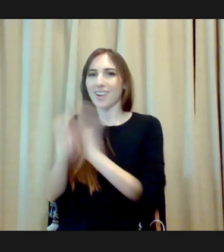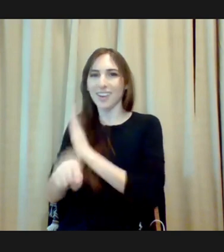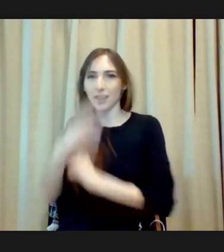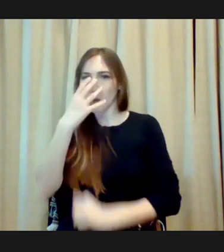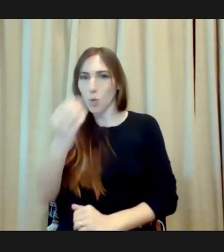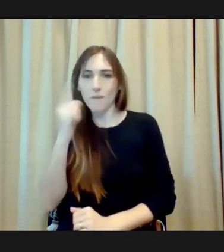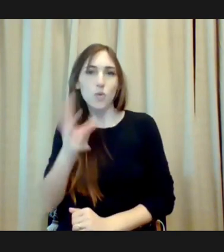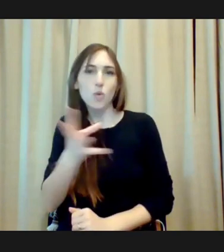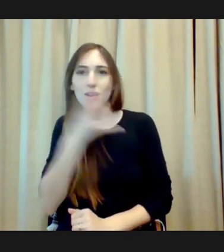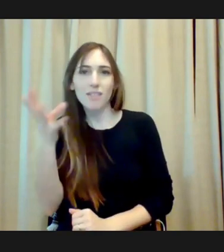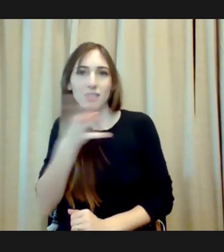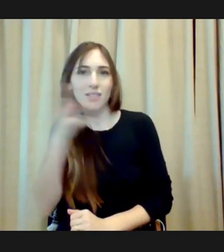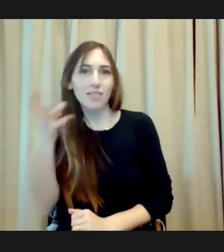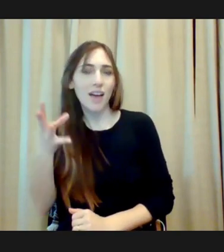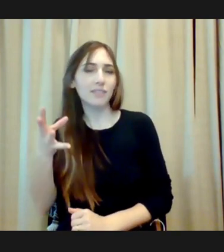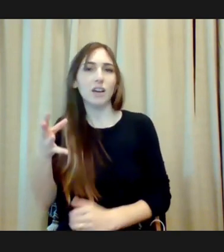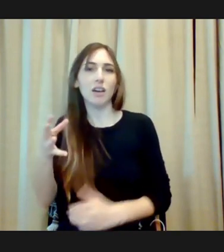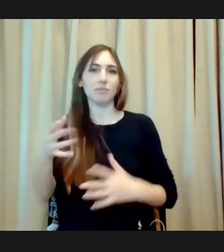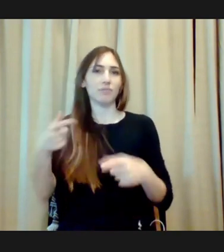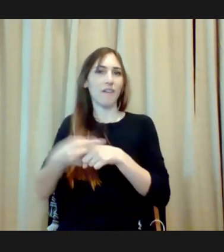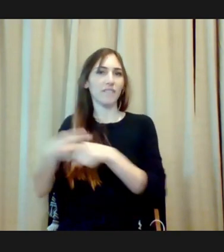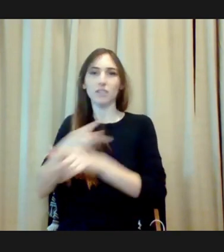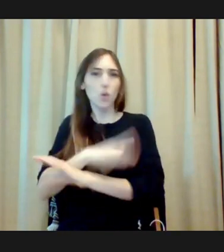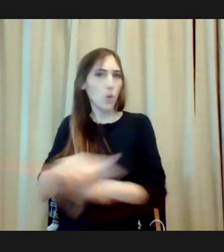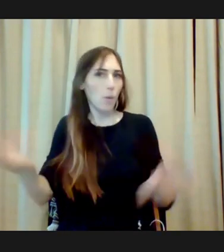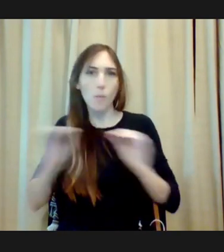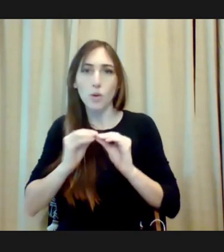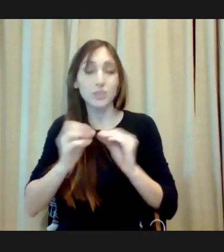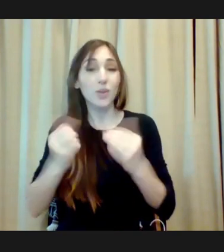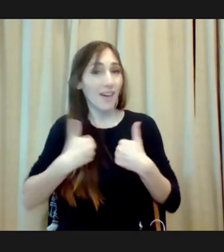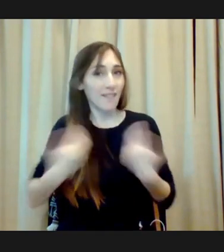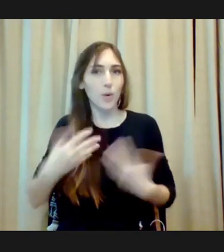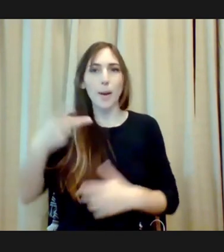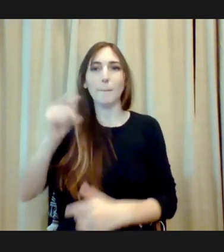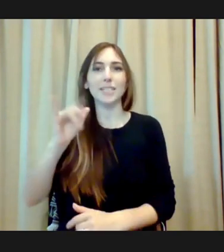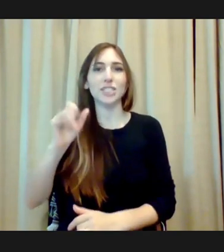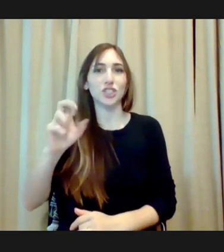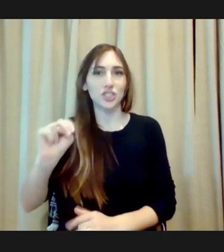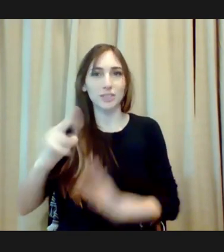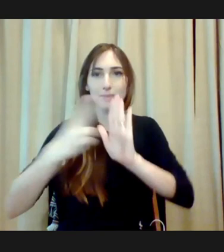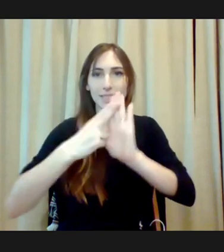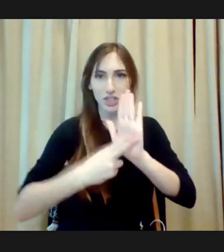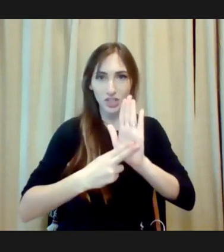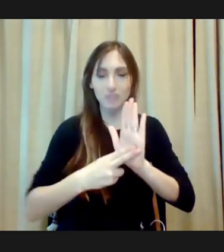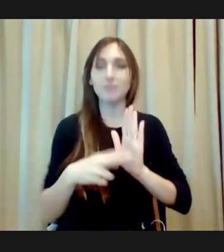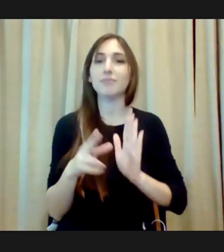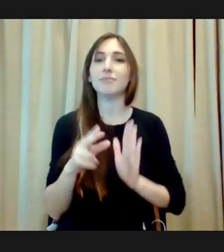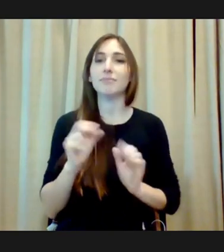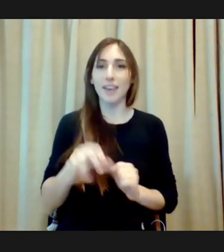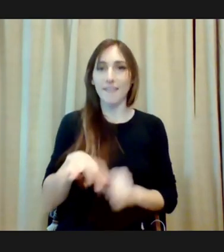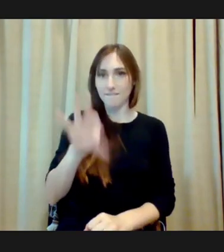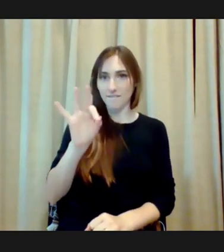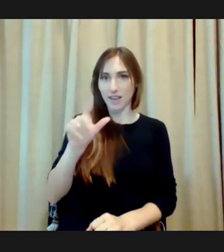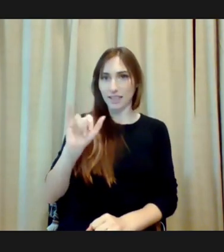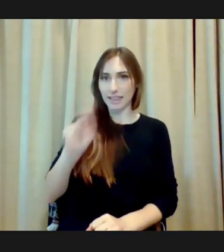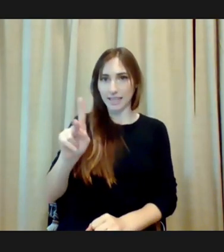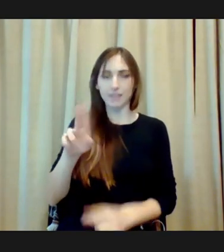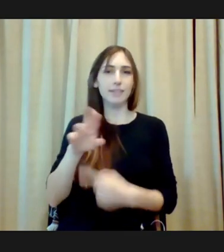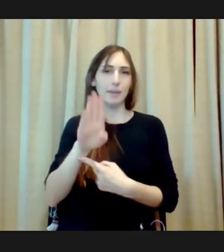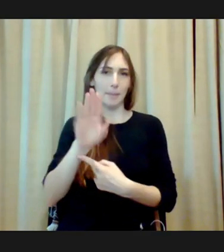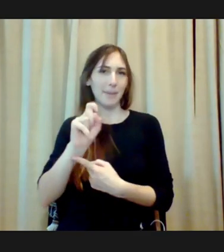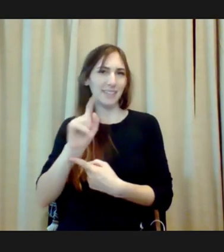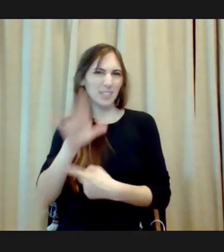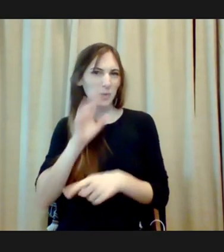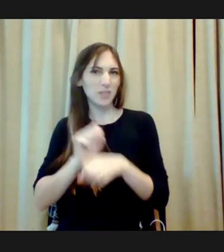conflicts. And so we have a petition that you can go directly to the link that Betsy's provided there. You can sign